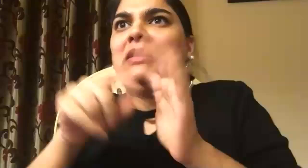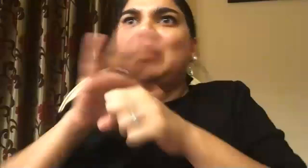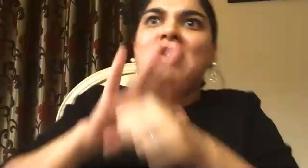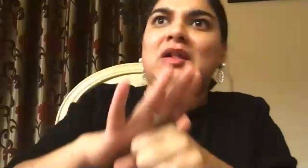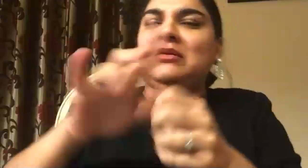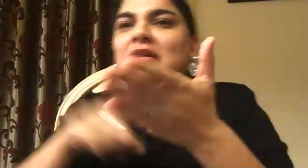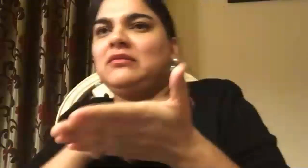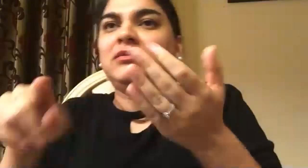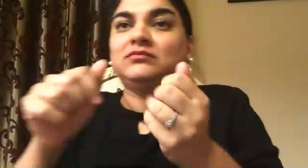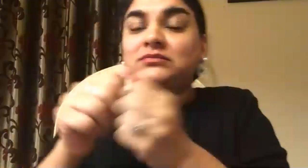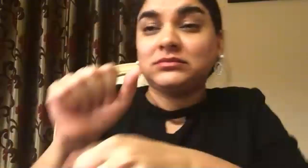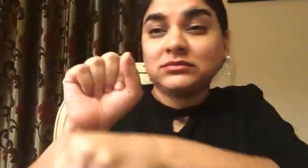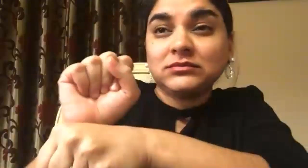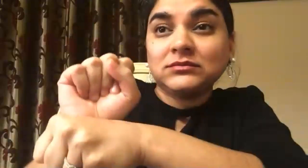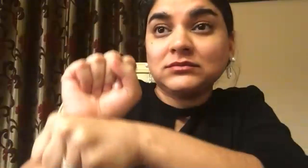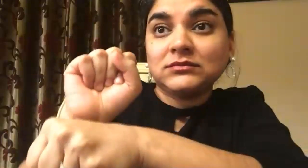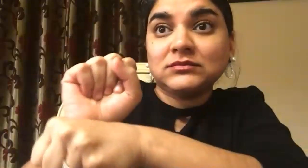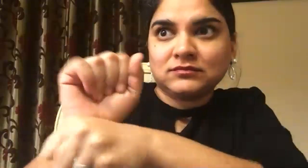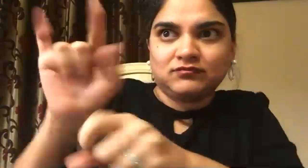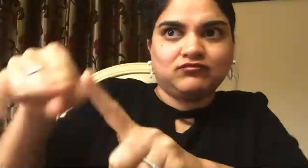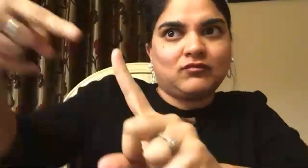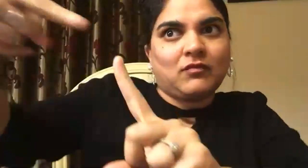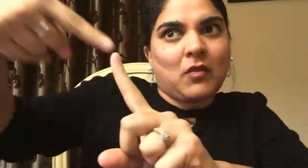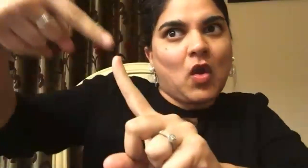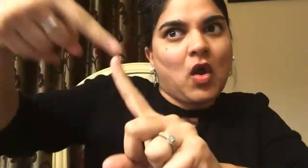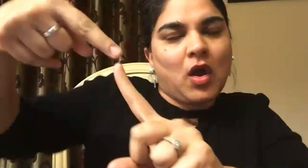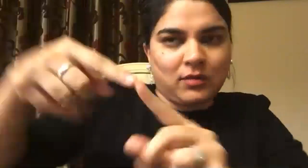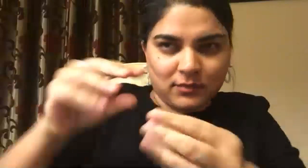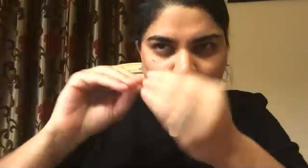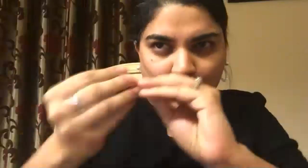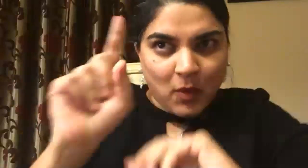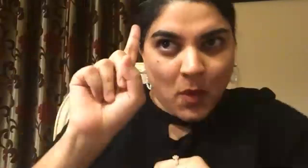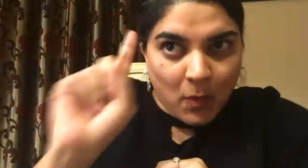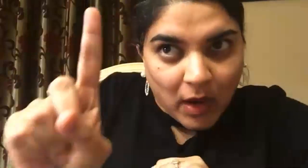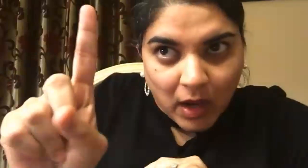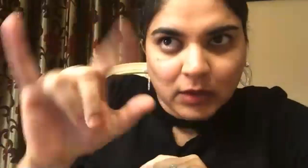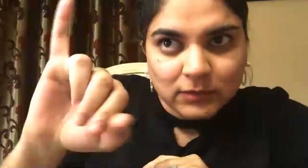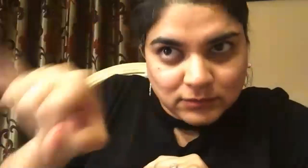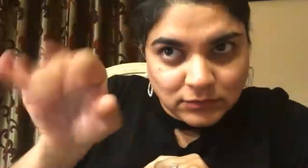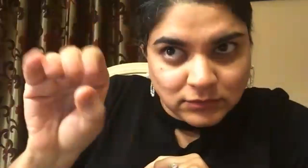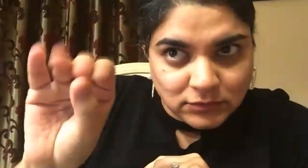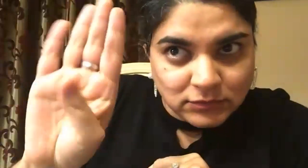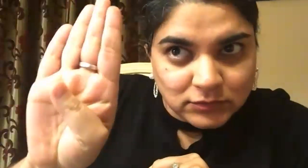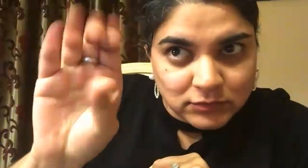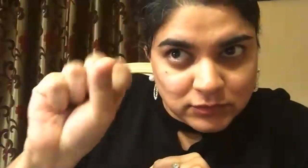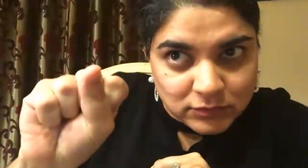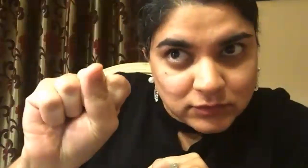don't know how to communicate. They feel oppressed, they feel discriminated against. But realistically, the biggest priority, our number one priority,